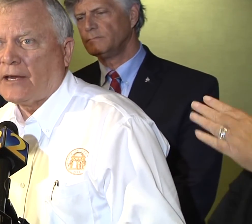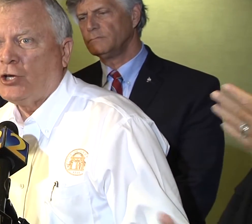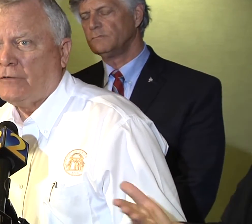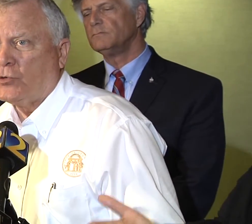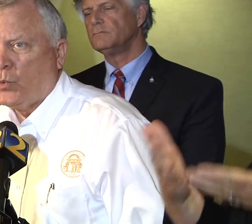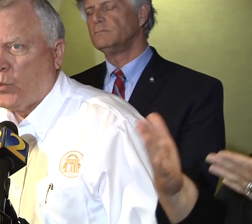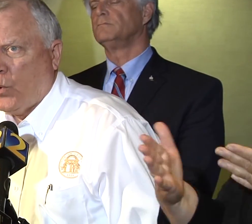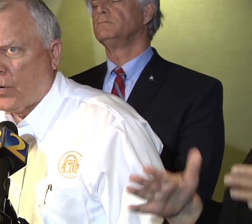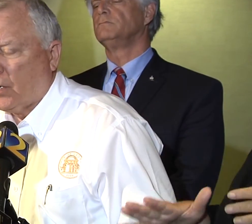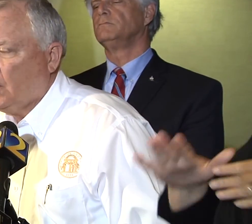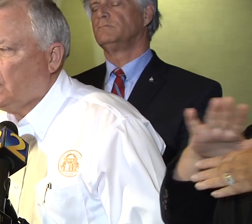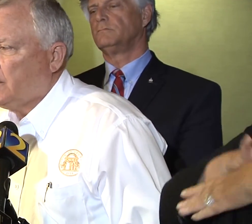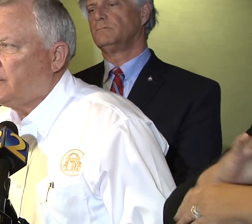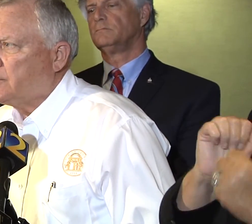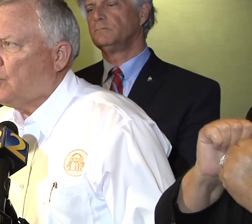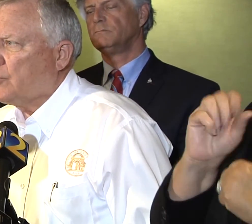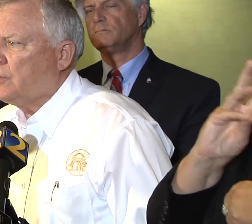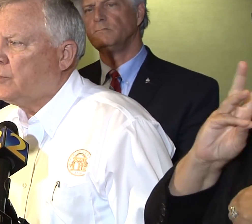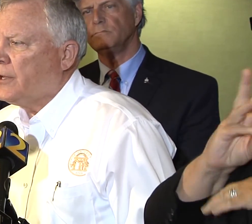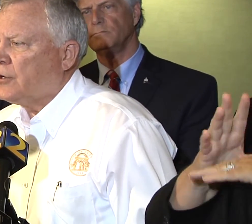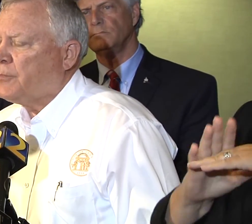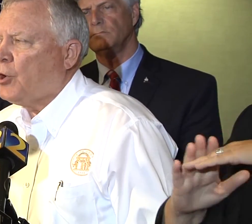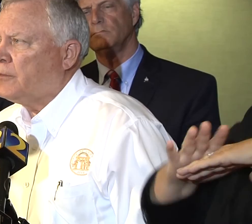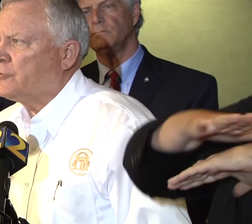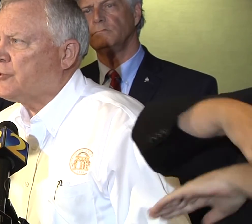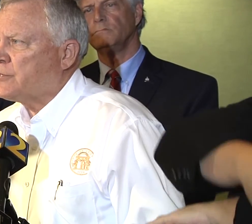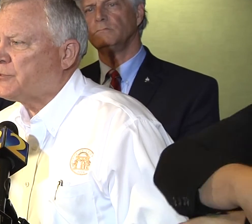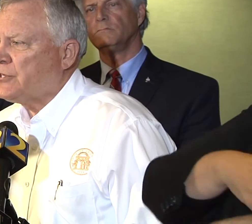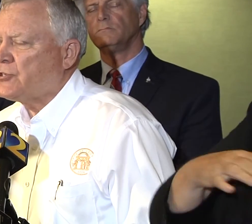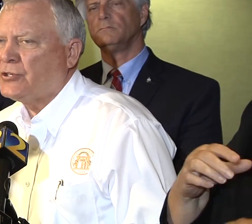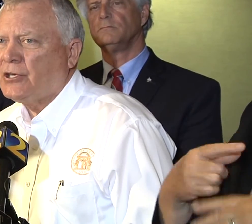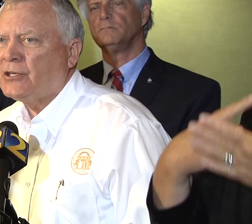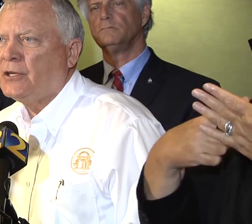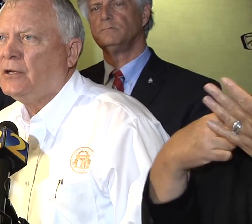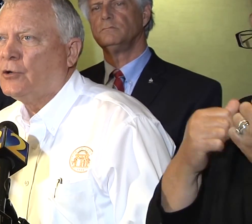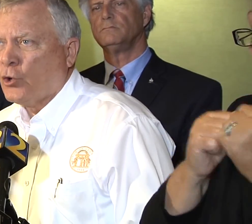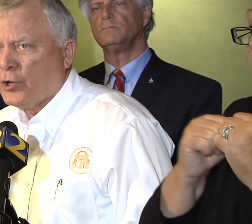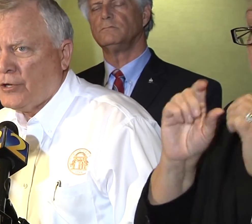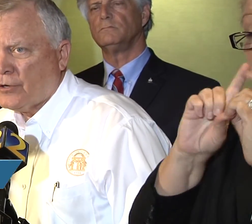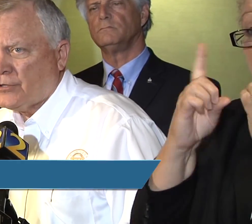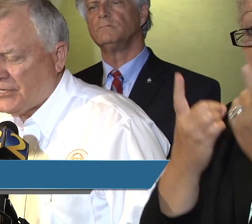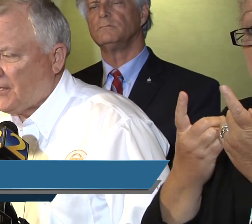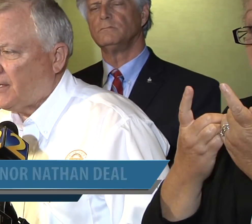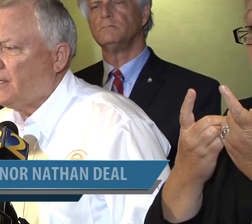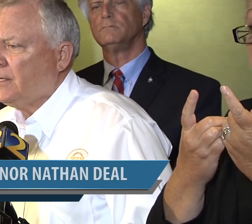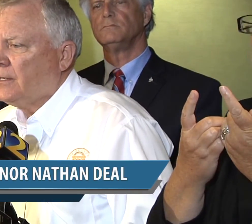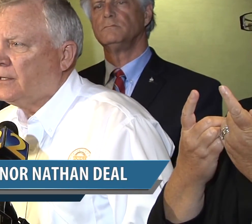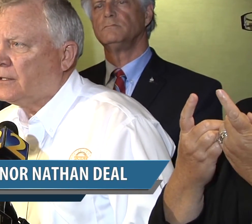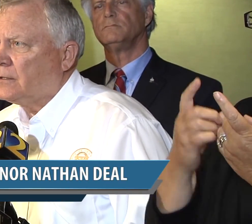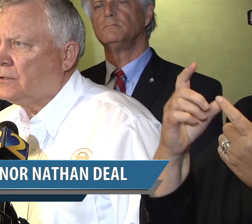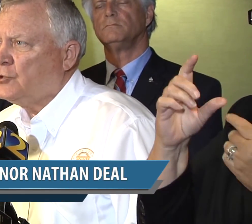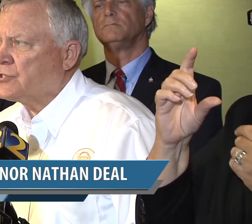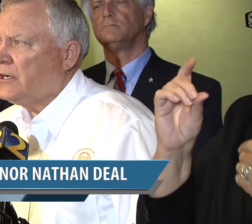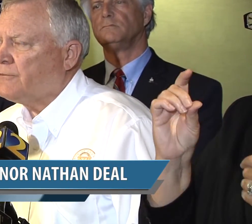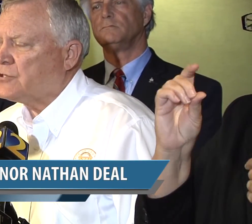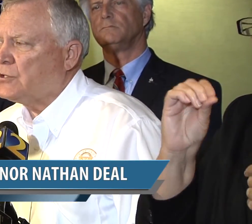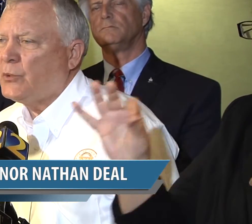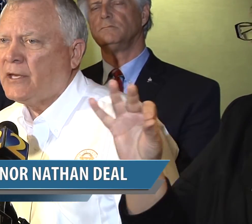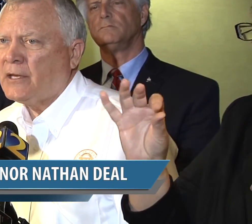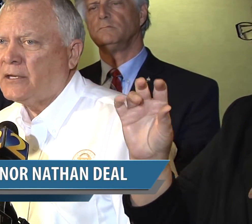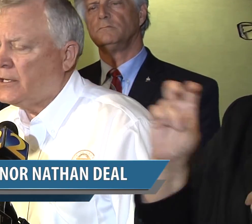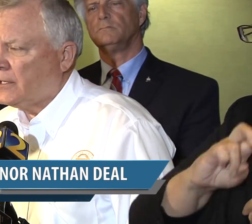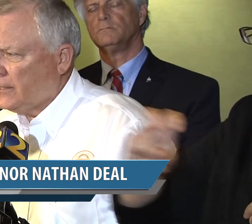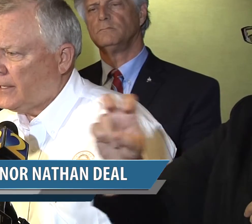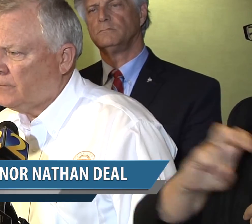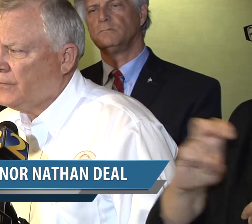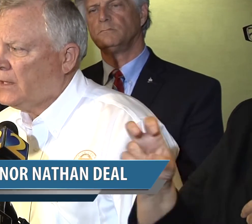in fact, covered with water. In talking with our Department of Transportation head earlier today in a news conference that we